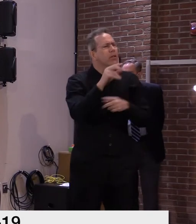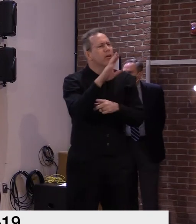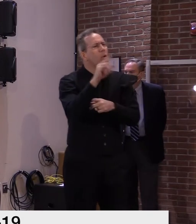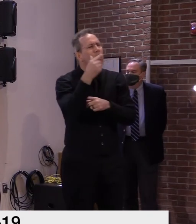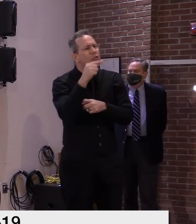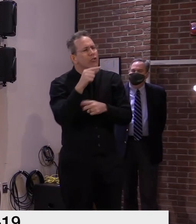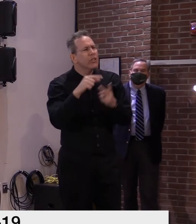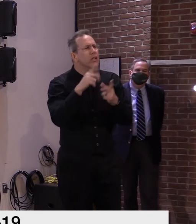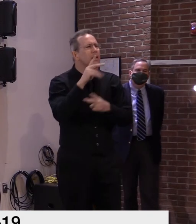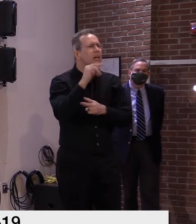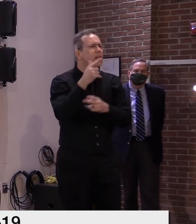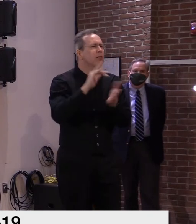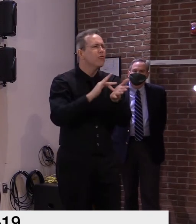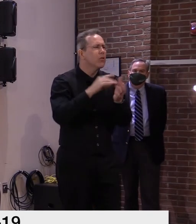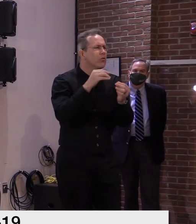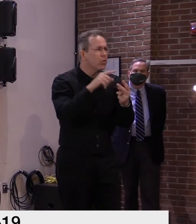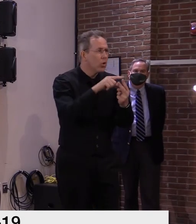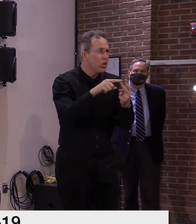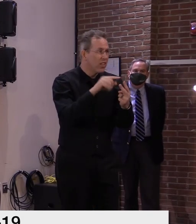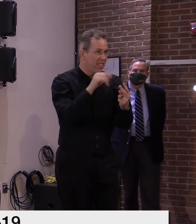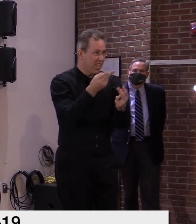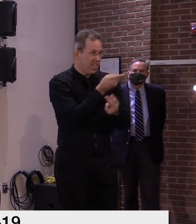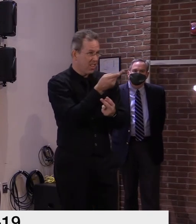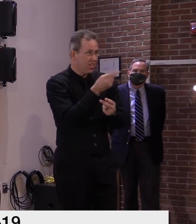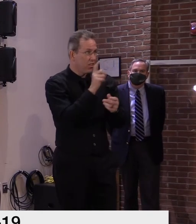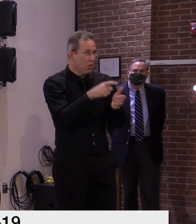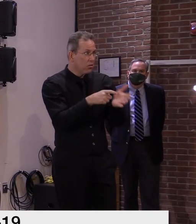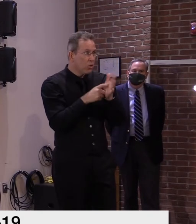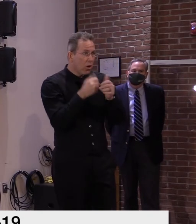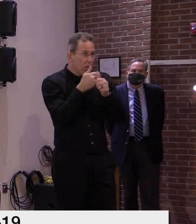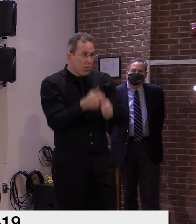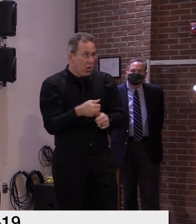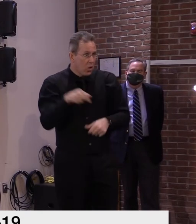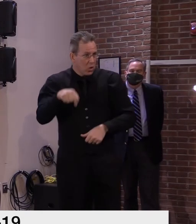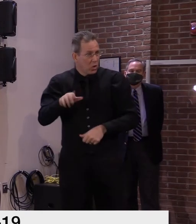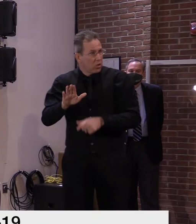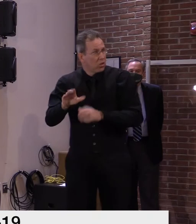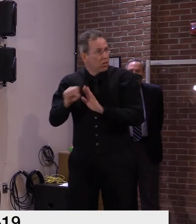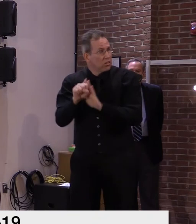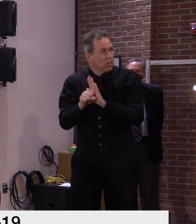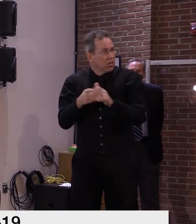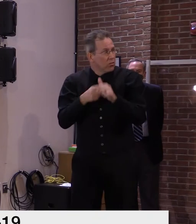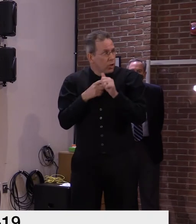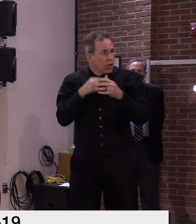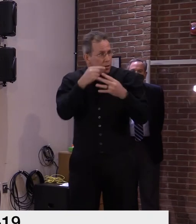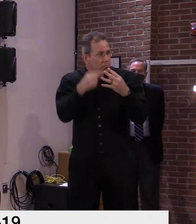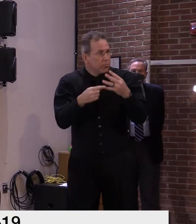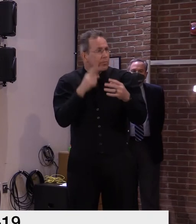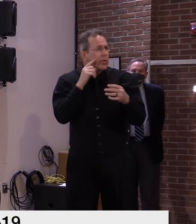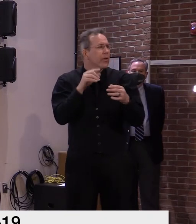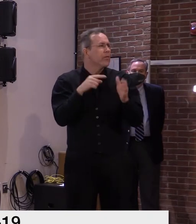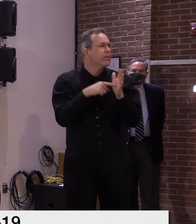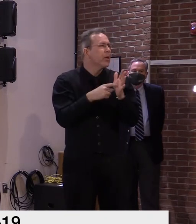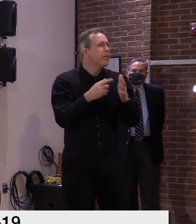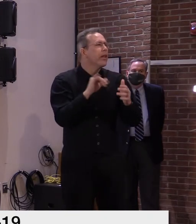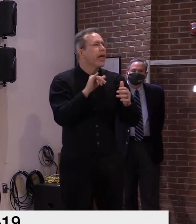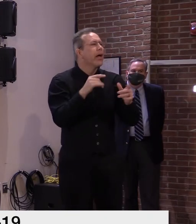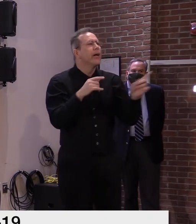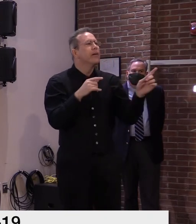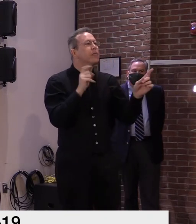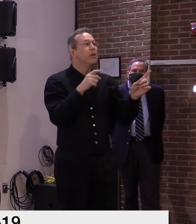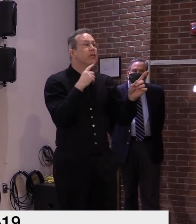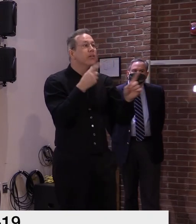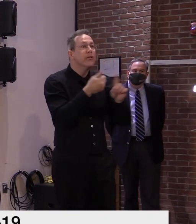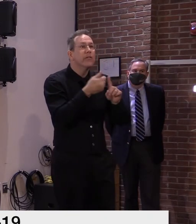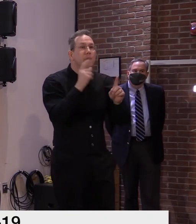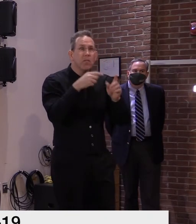your timeline and plan for Vermont's eligibility to get vaccinated? Yes, they are. And by the way, Kinney's is